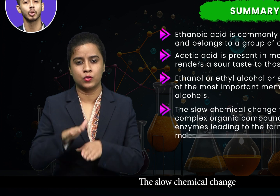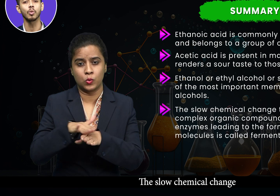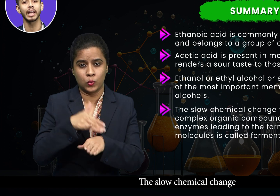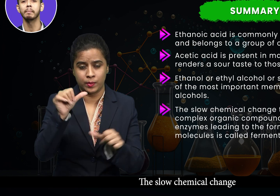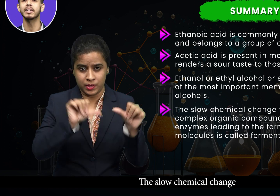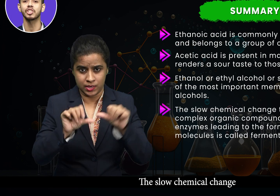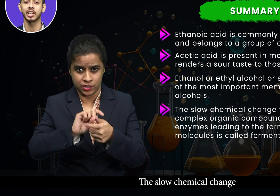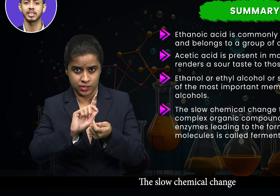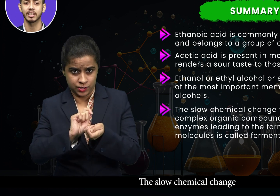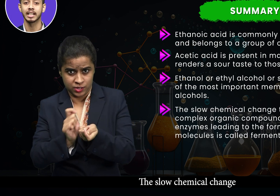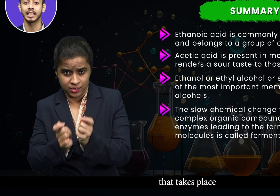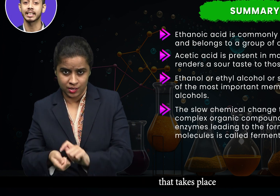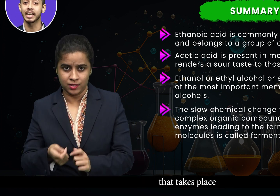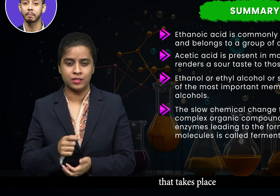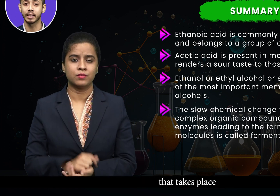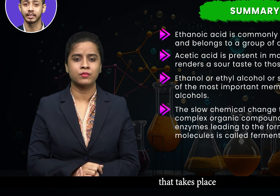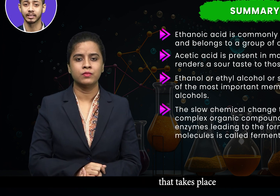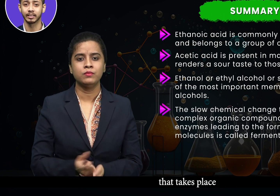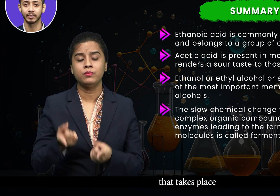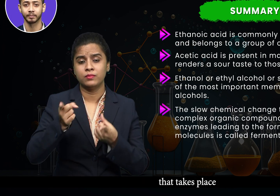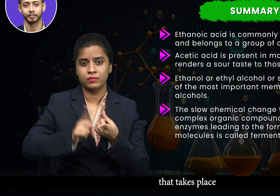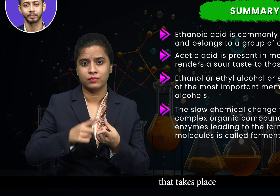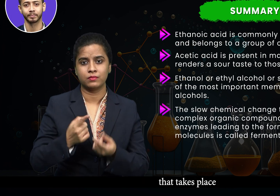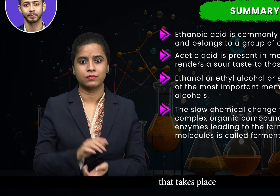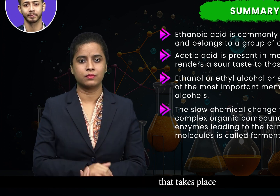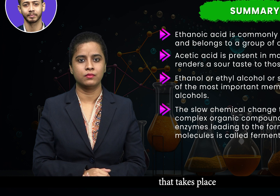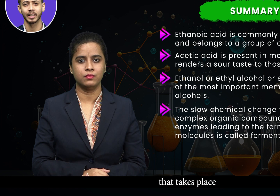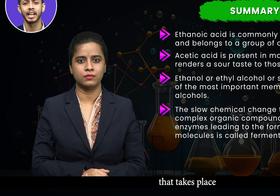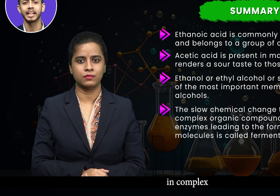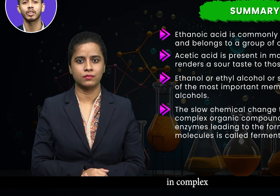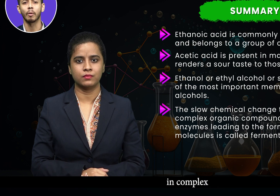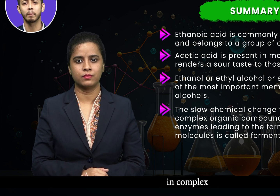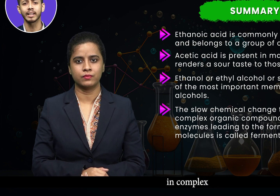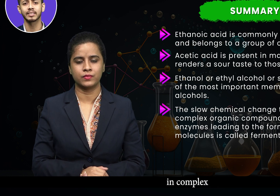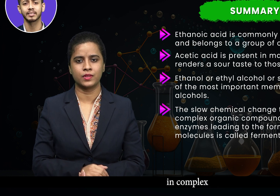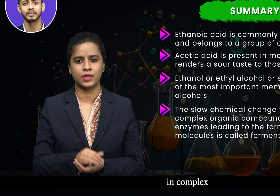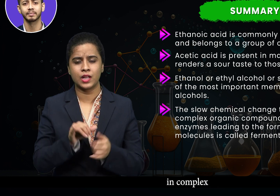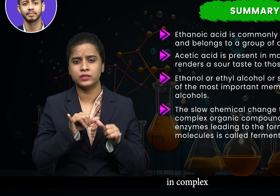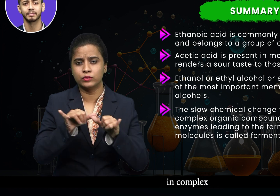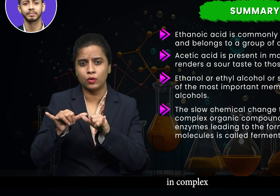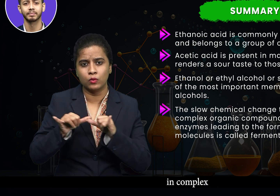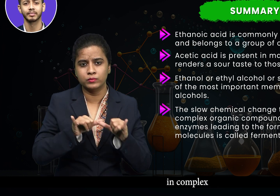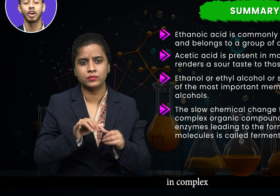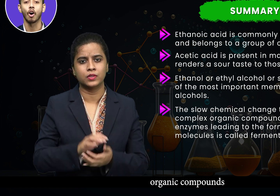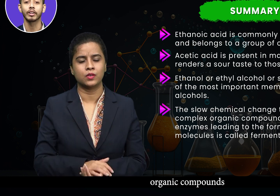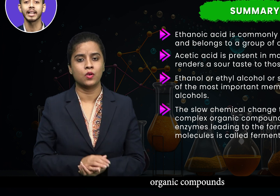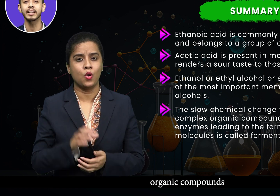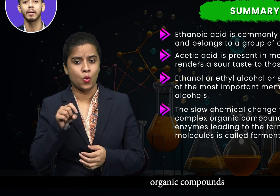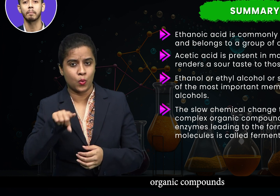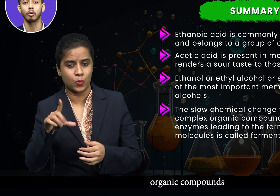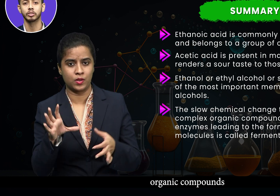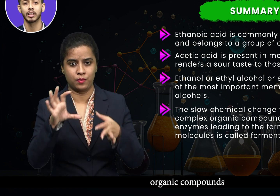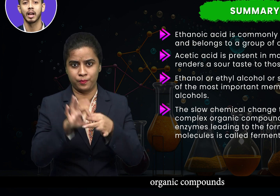The slow chemical change that take place in complex